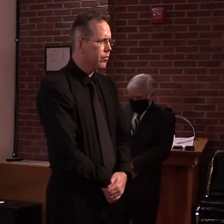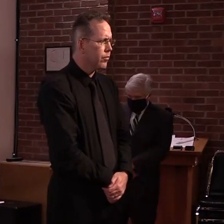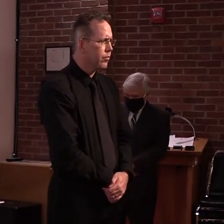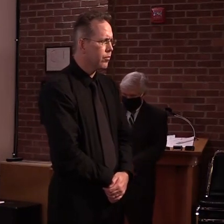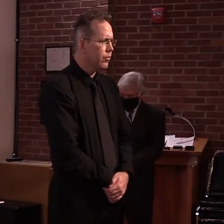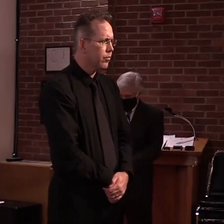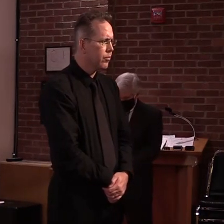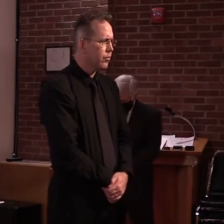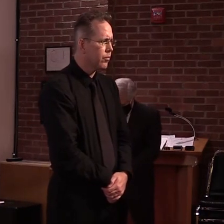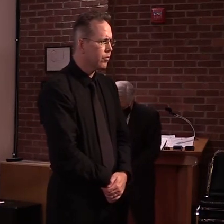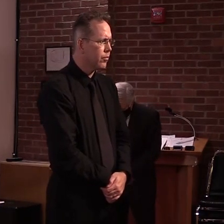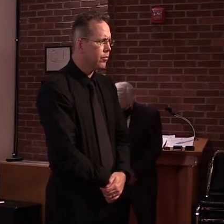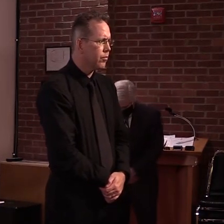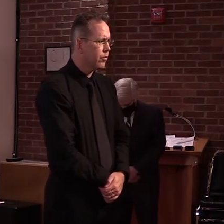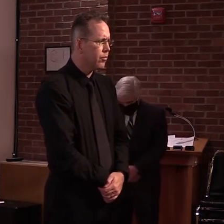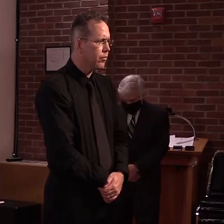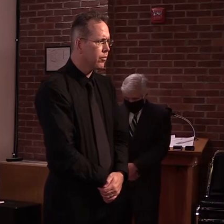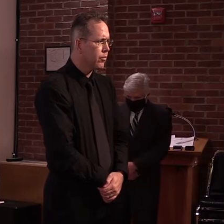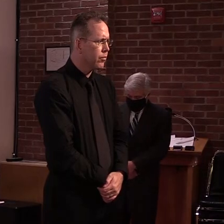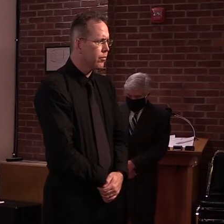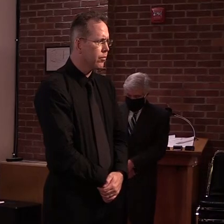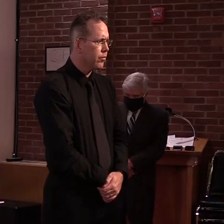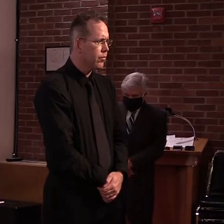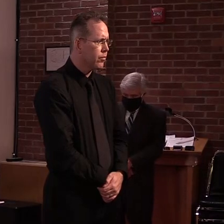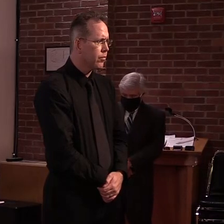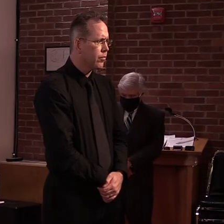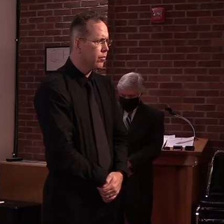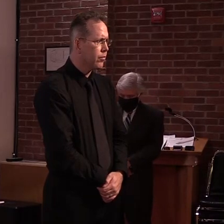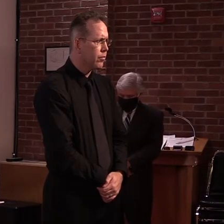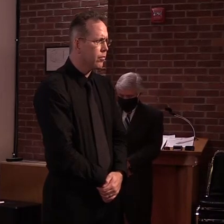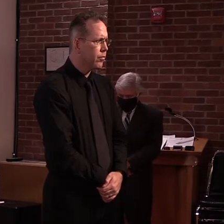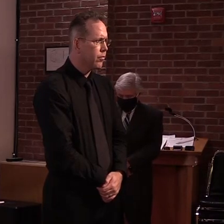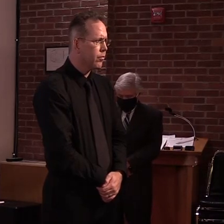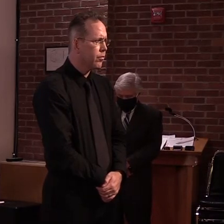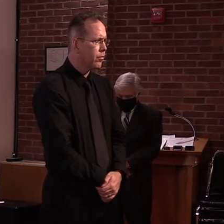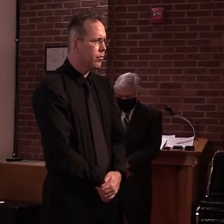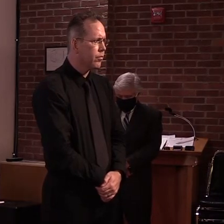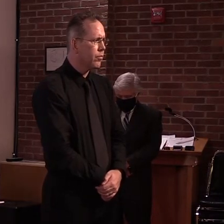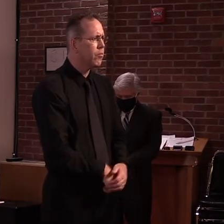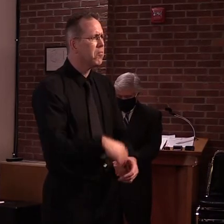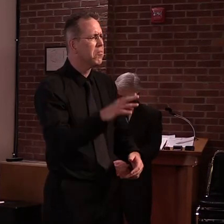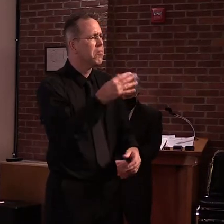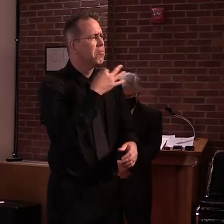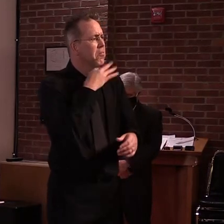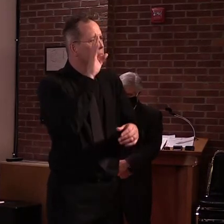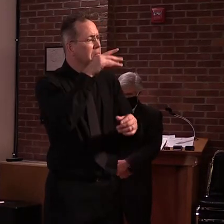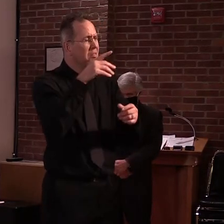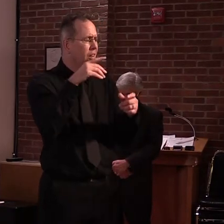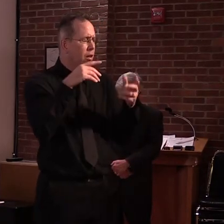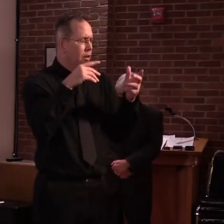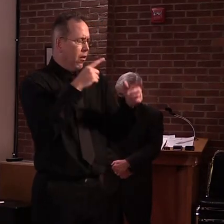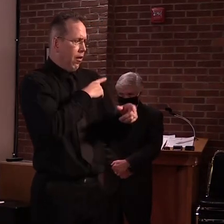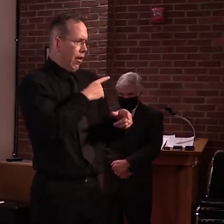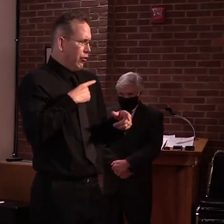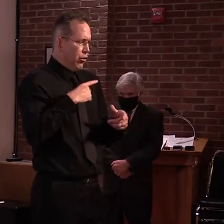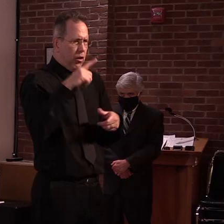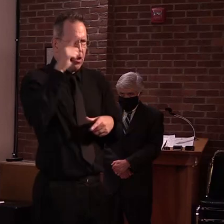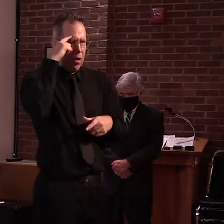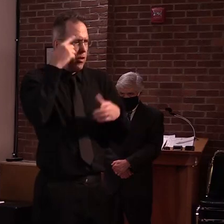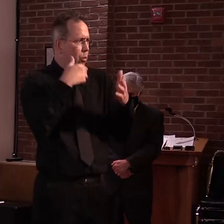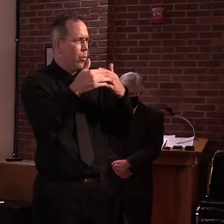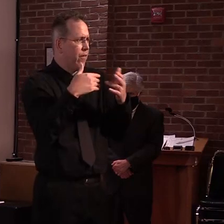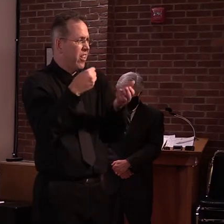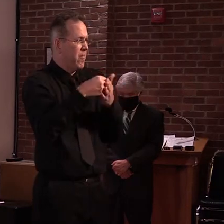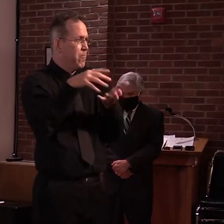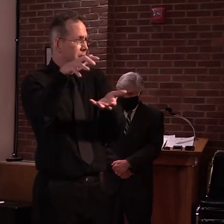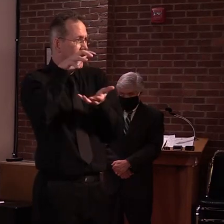small businesses? And if so, who and how is this going to be decided? Yeah, Ann, thank you. I'm actually going to pitch